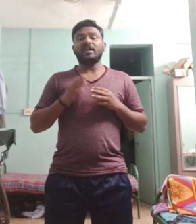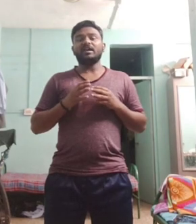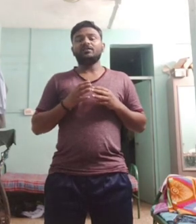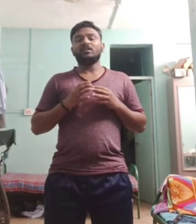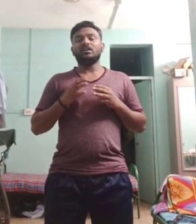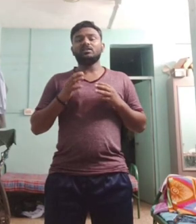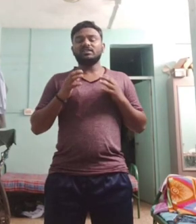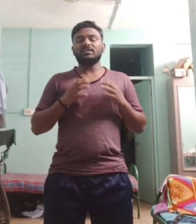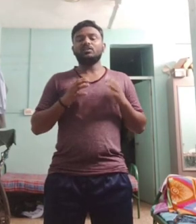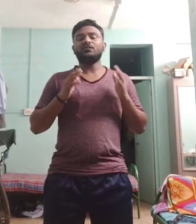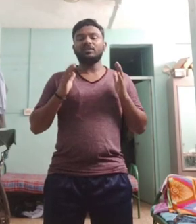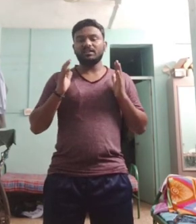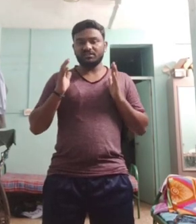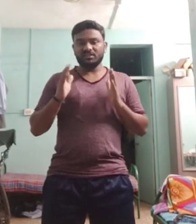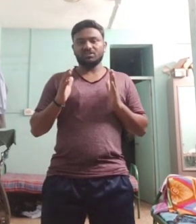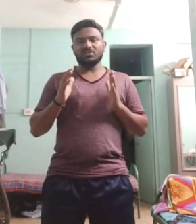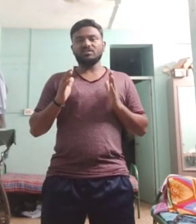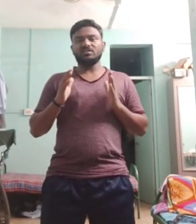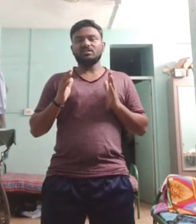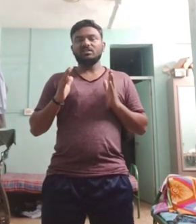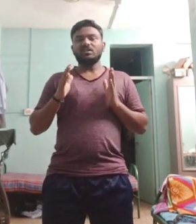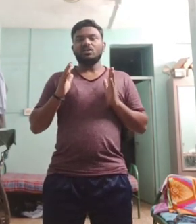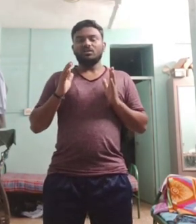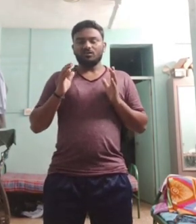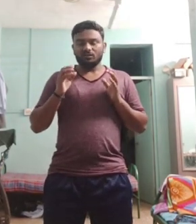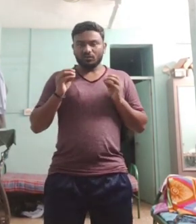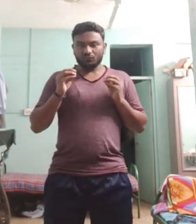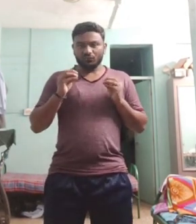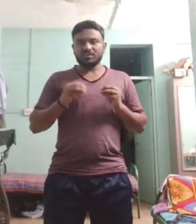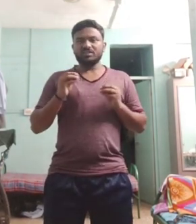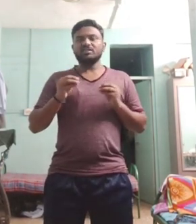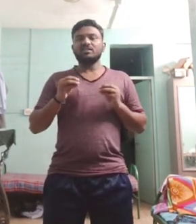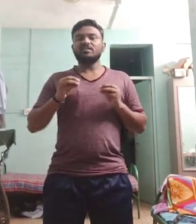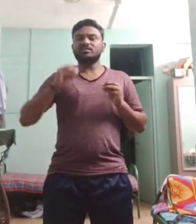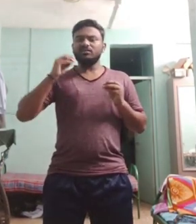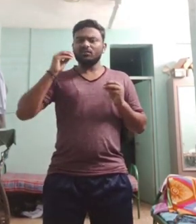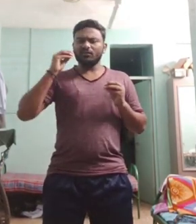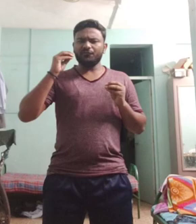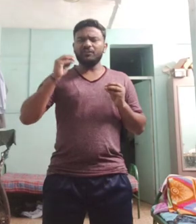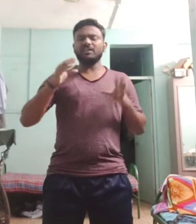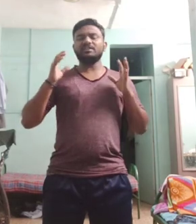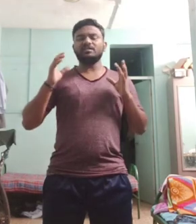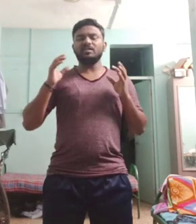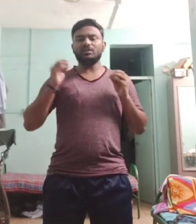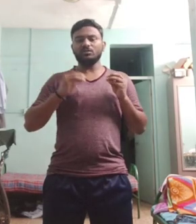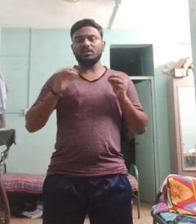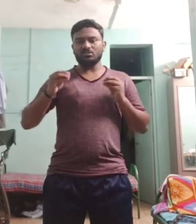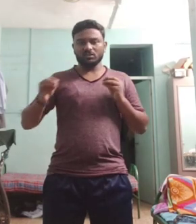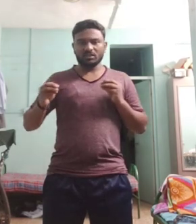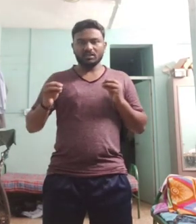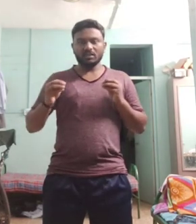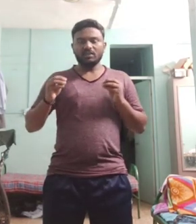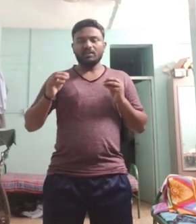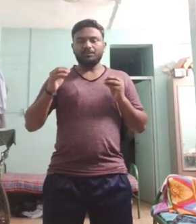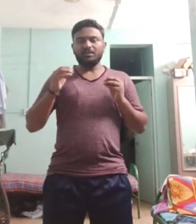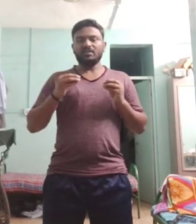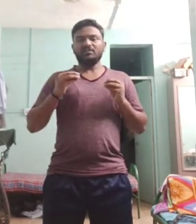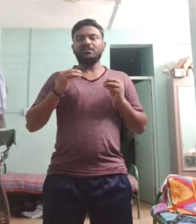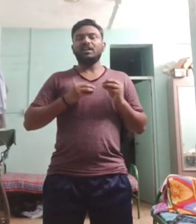have a set of instructions which is very similar to each other, but we have